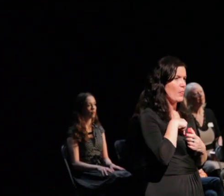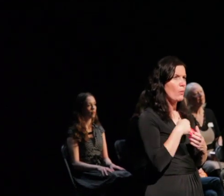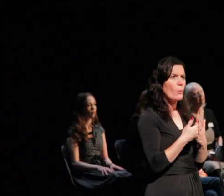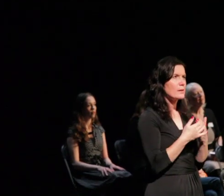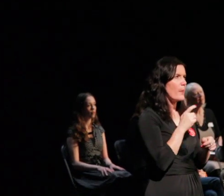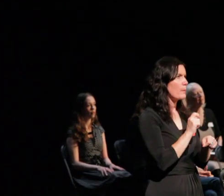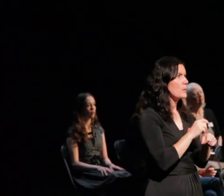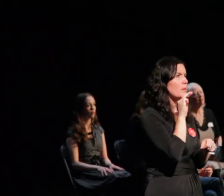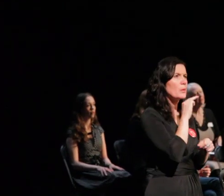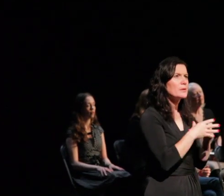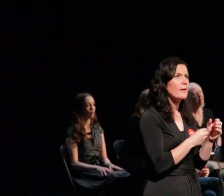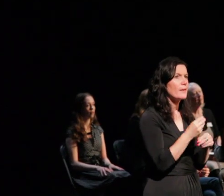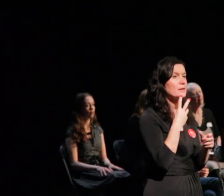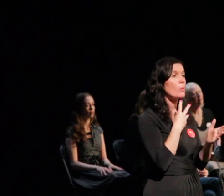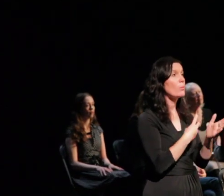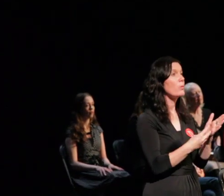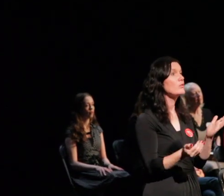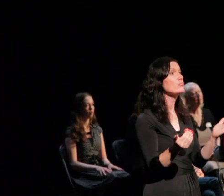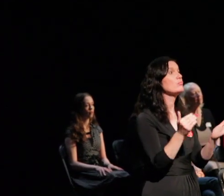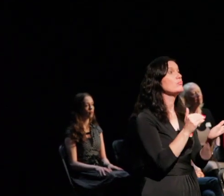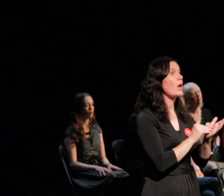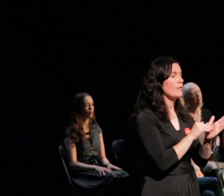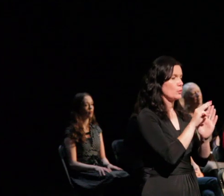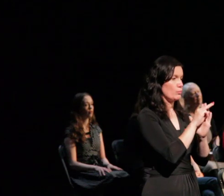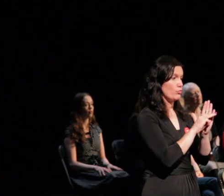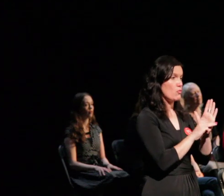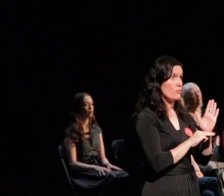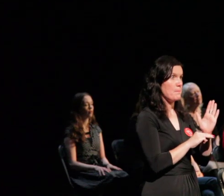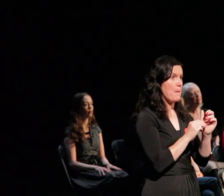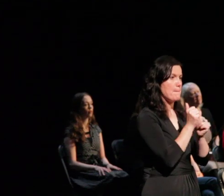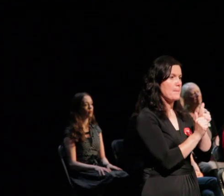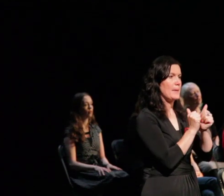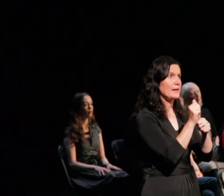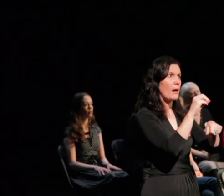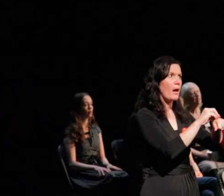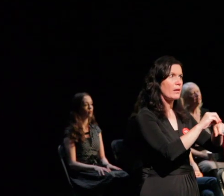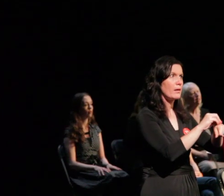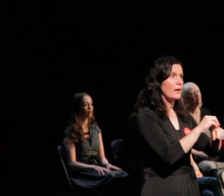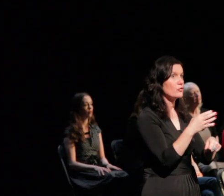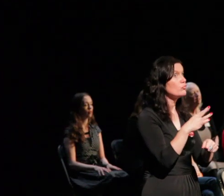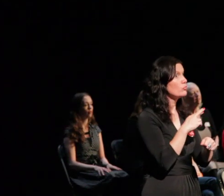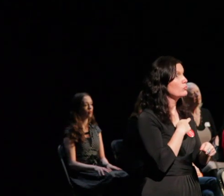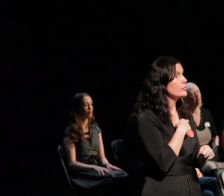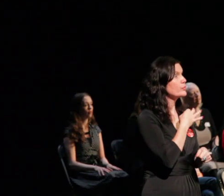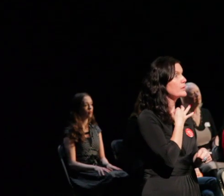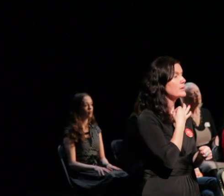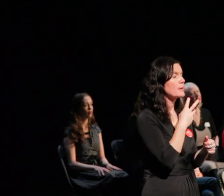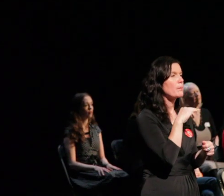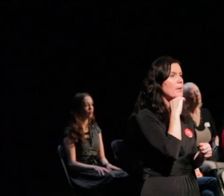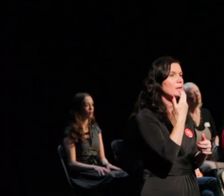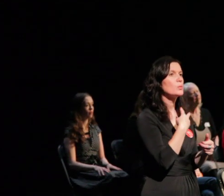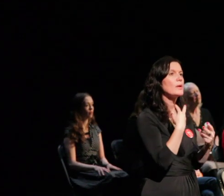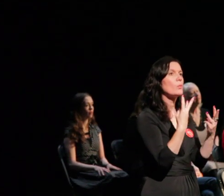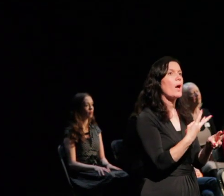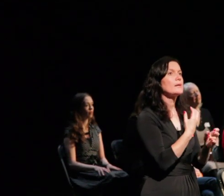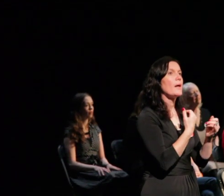thing. And so when we come to programming the work, it's a different matter, and it's a real risk, because we want the plays